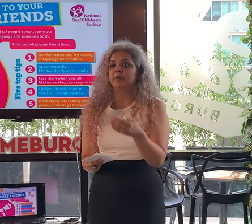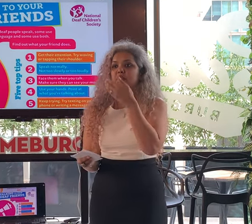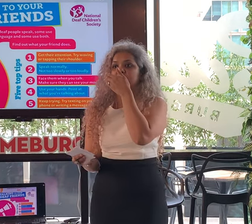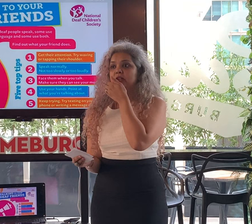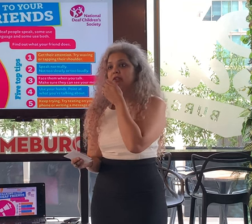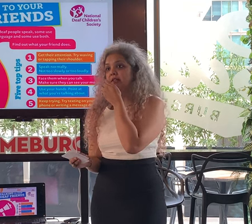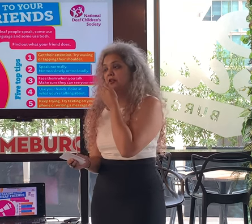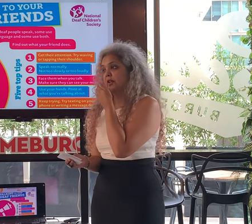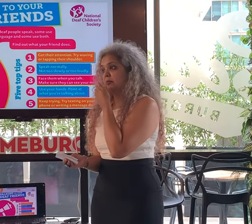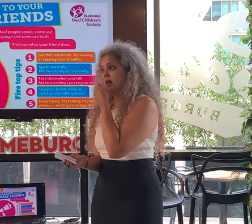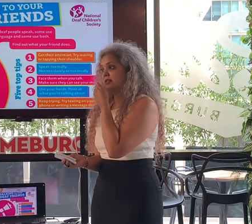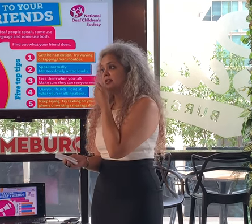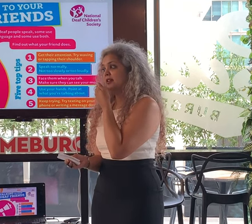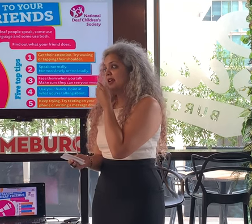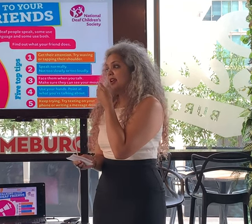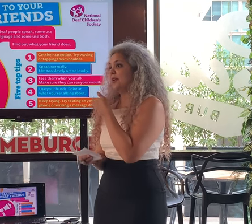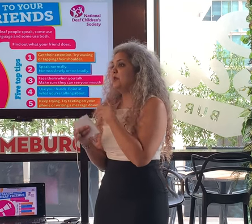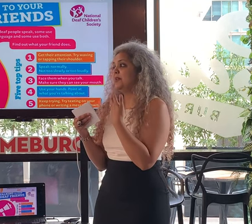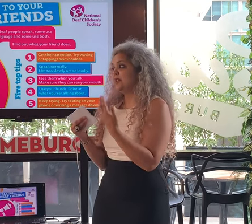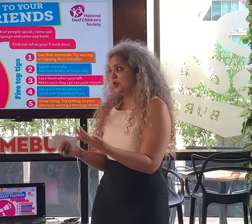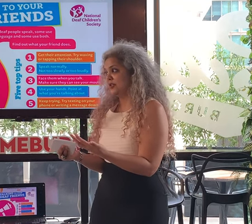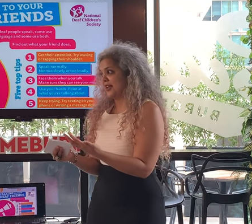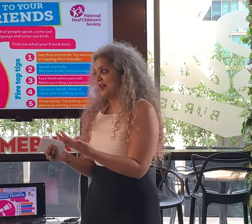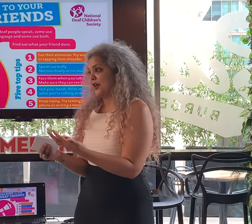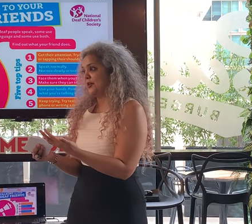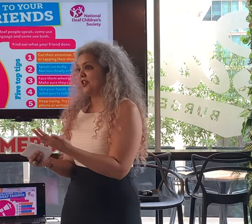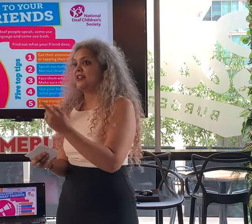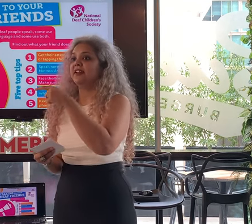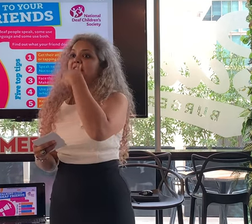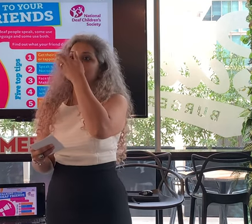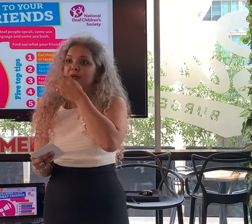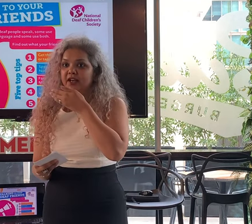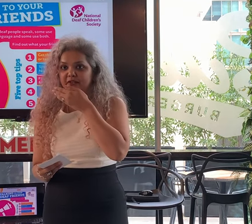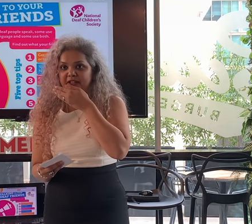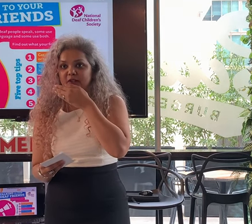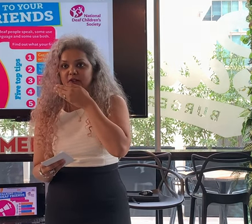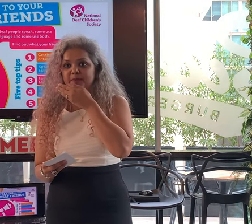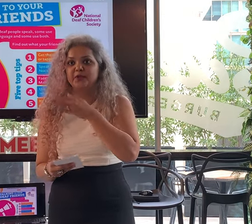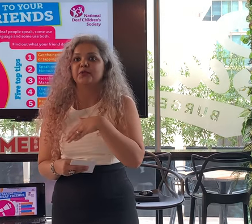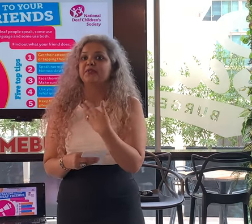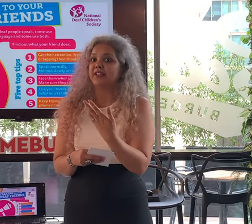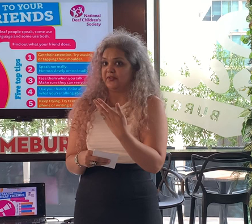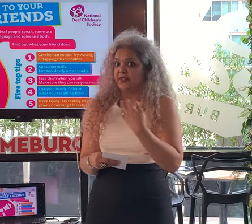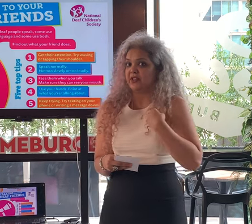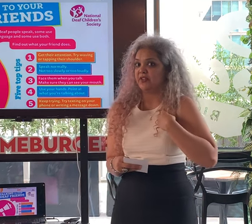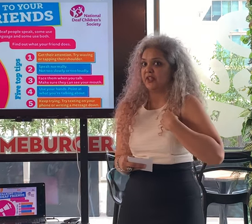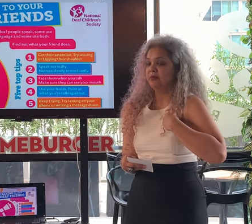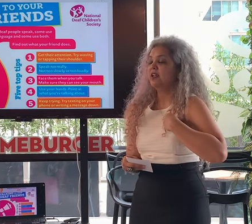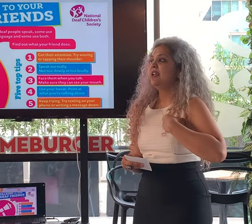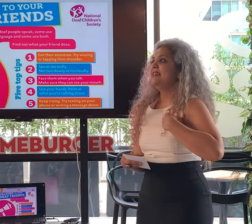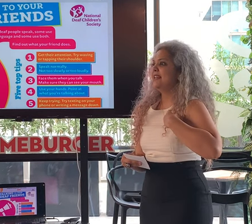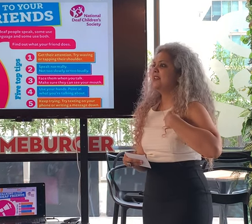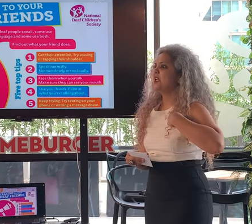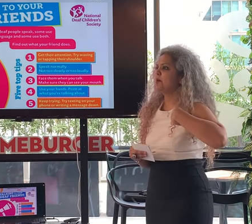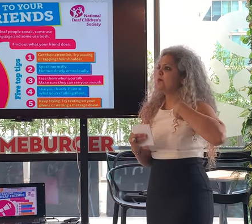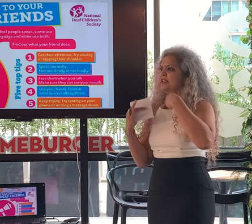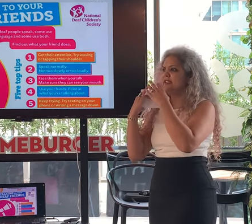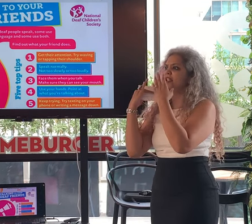because they also are wearing masks. And people didn't know sign language. And then again, you were covering your lips. So it was very difficult for them. Then they came up with clear